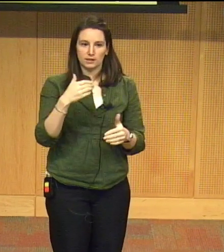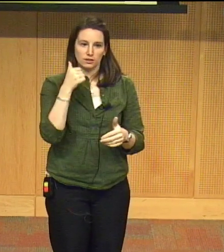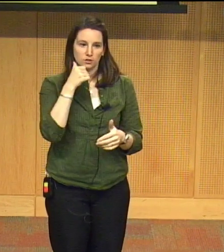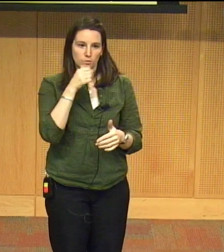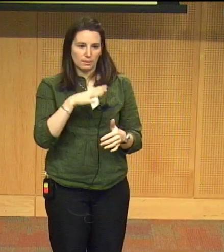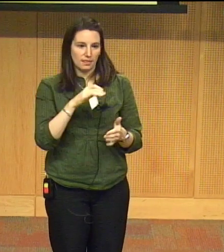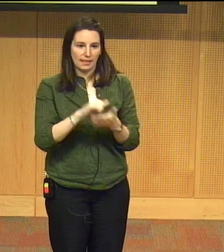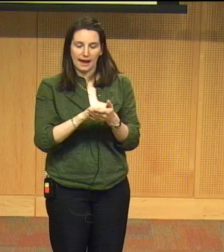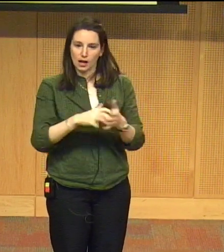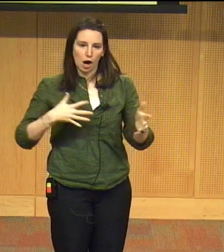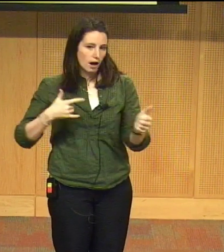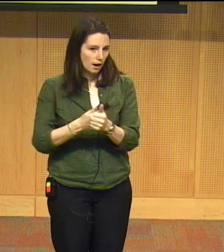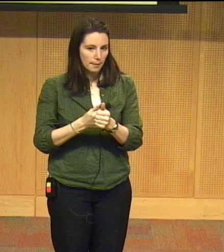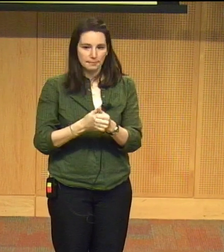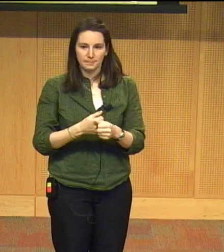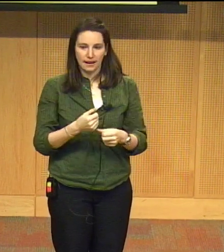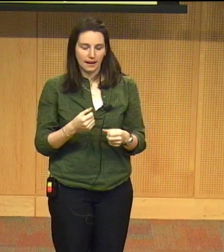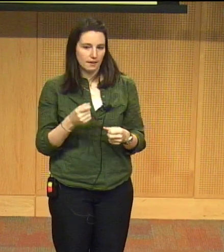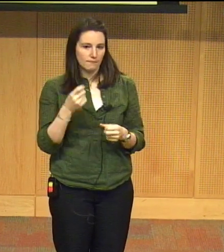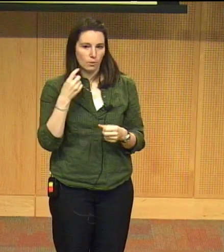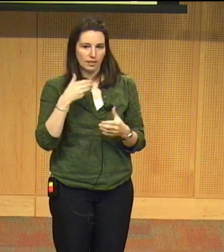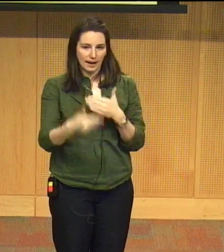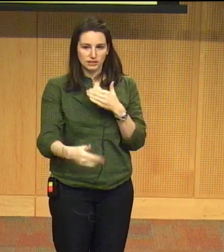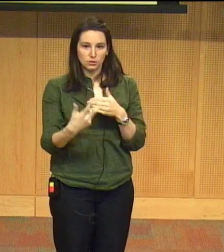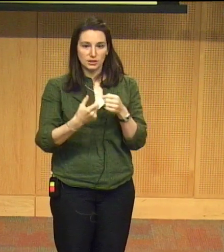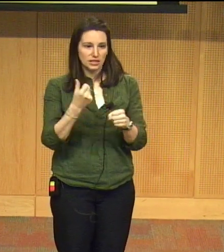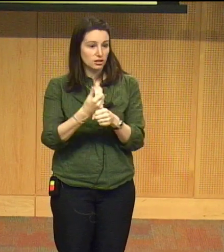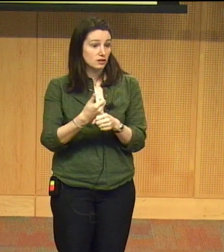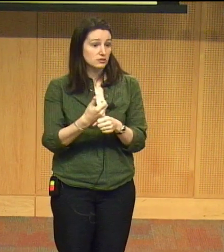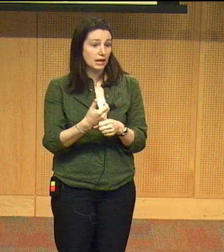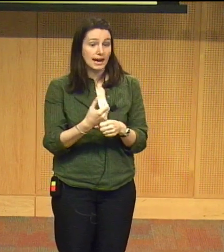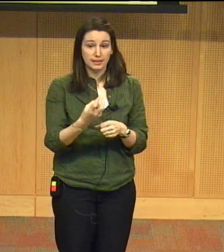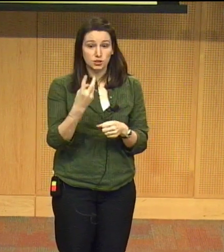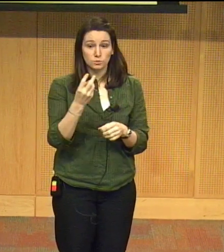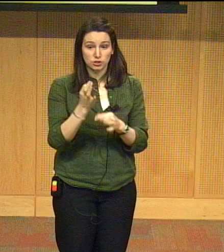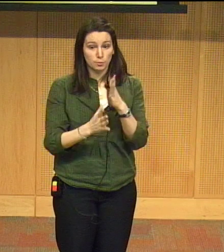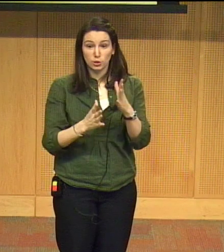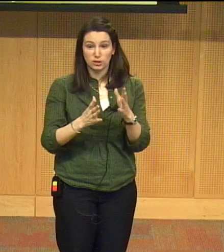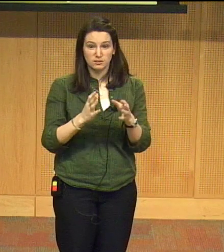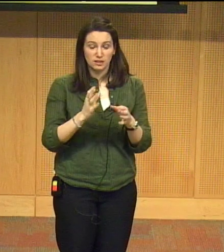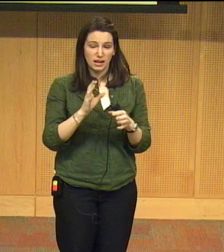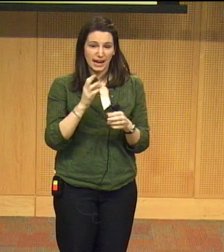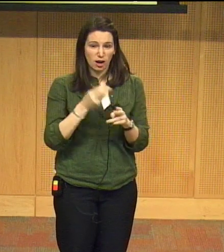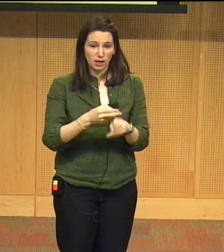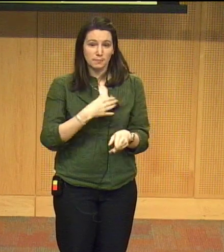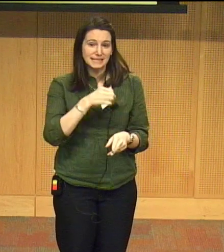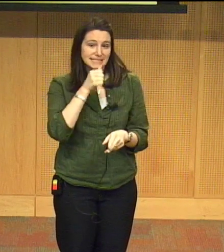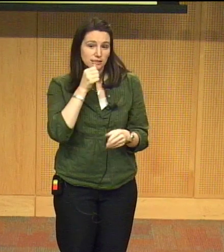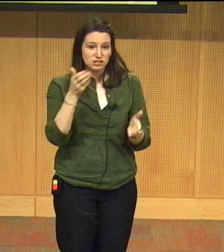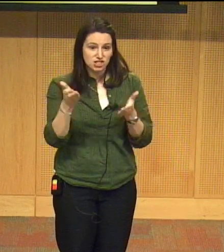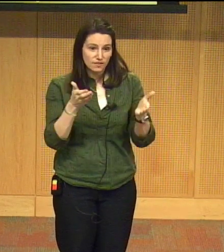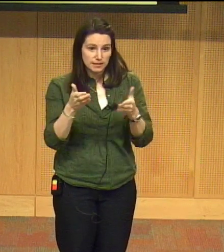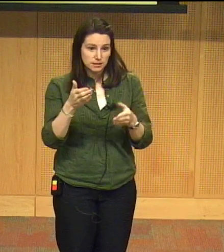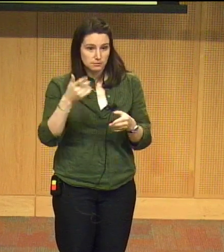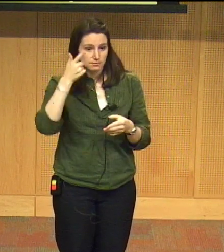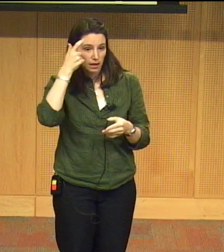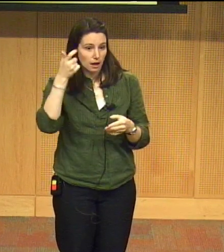young woman that caught up, and for the next 3 years, I had 2 interpreters. I called them my secret service, because